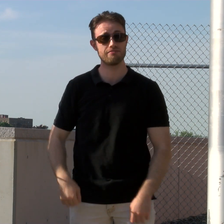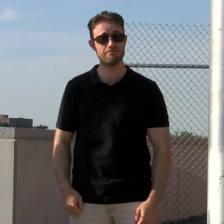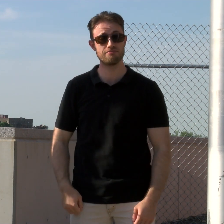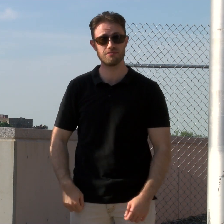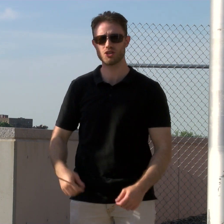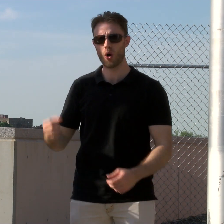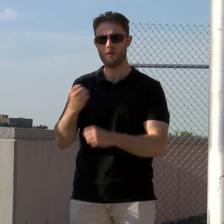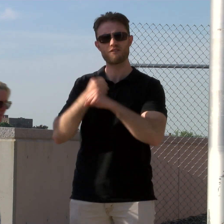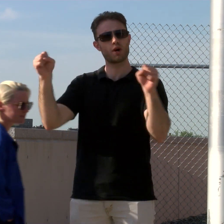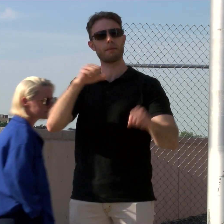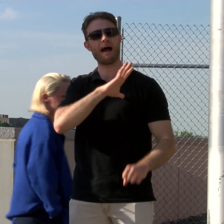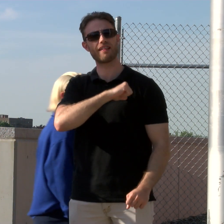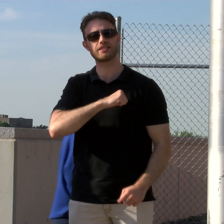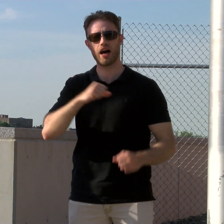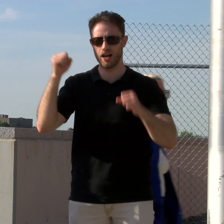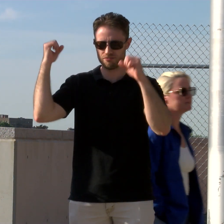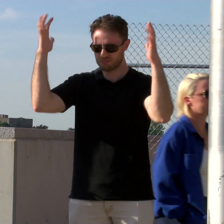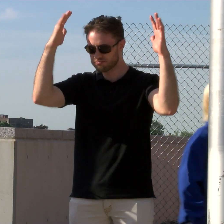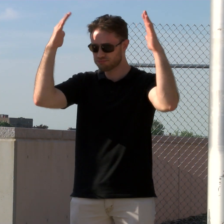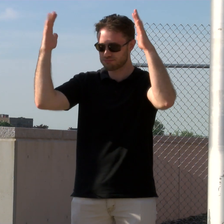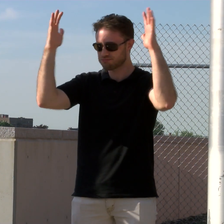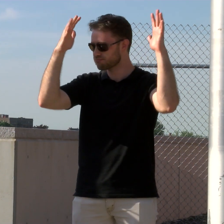Palestine.